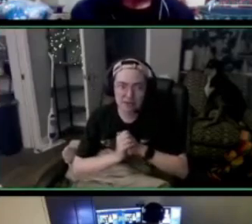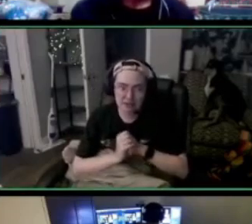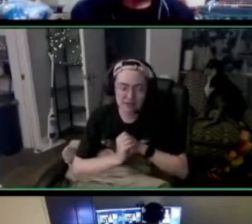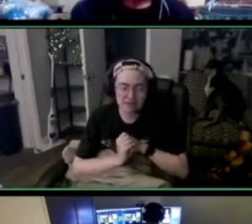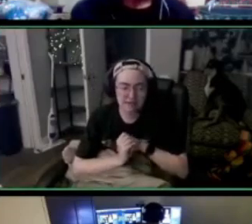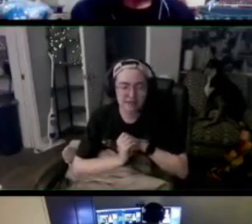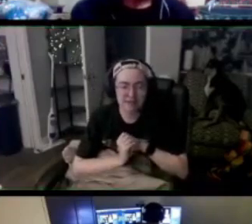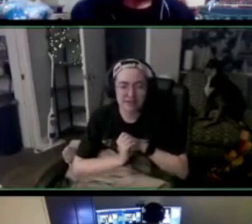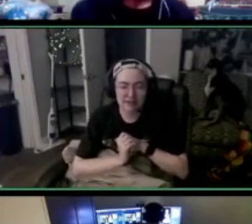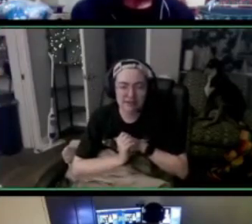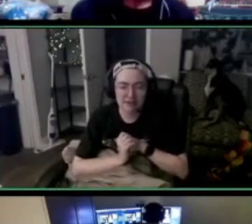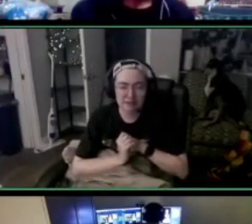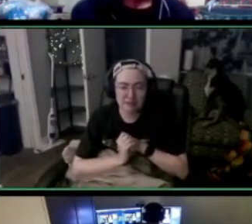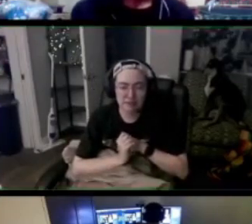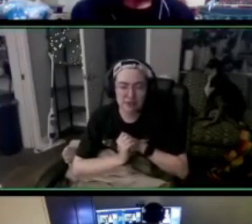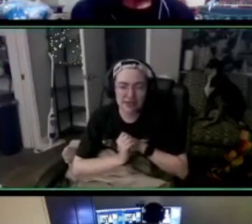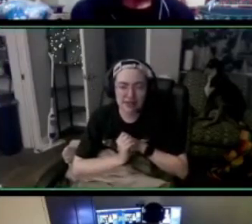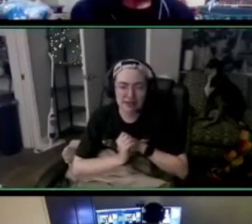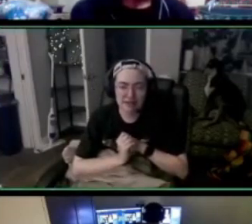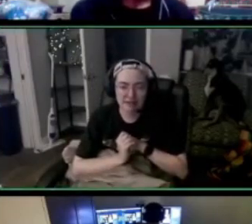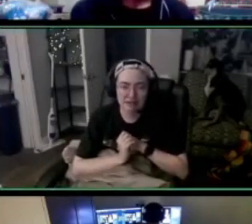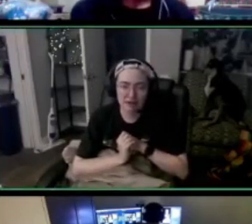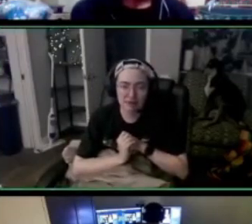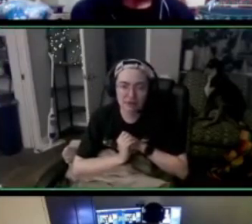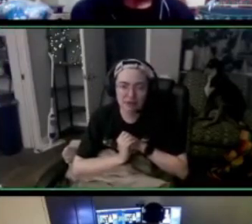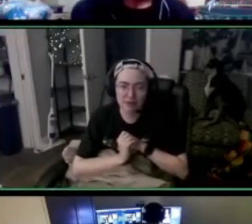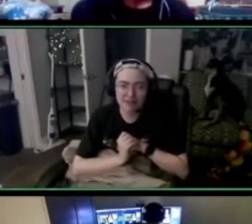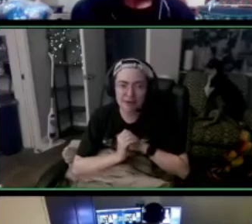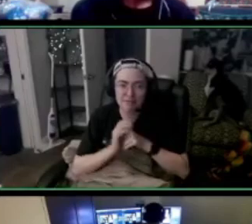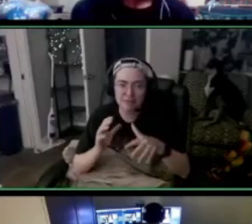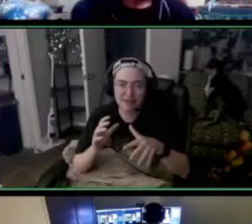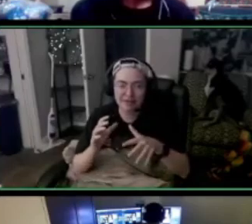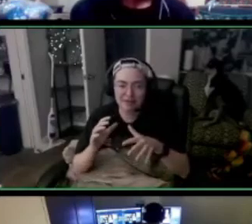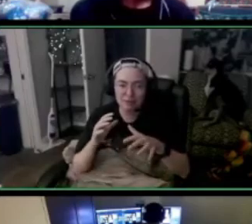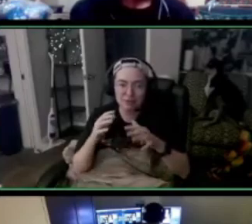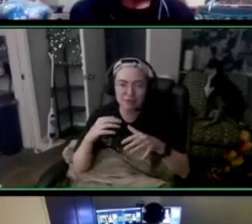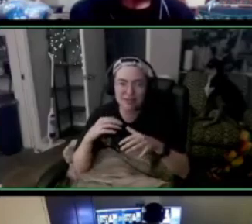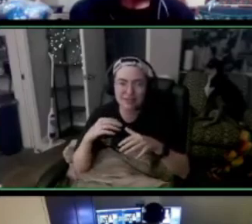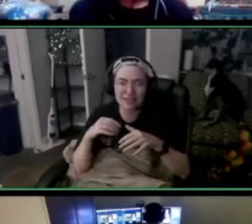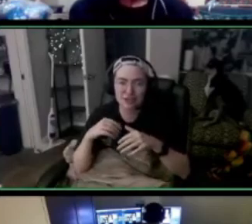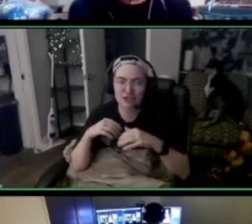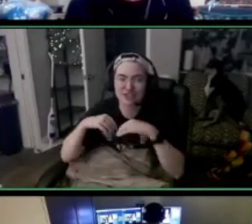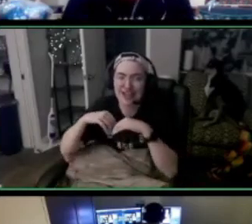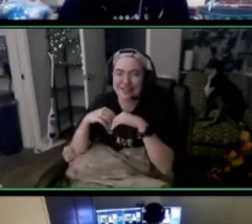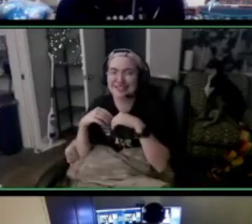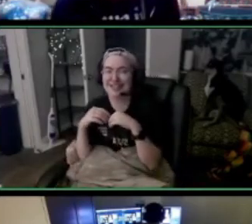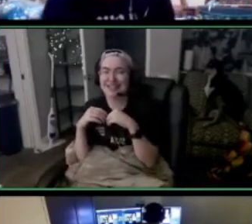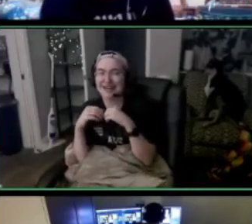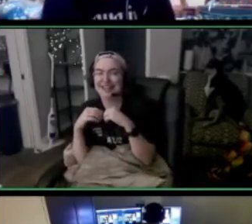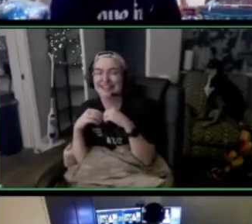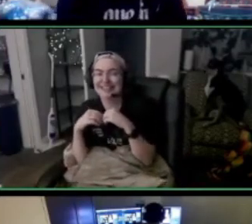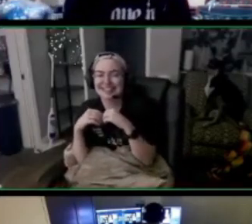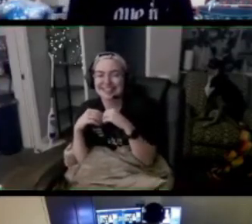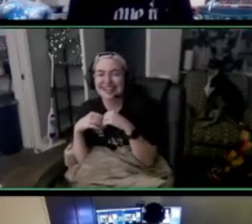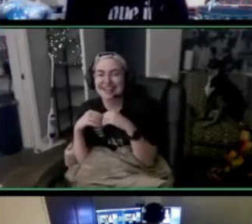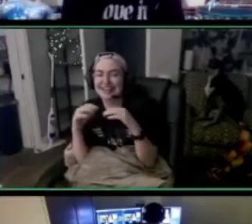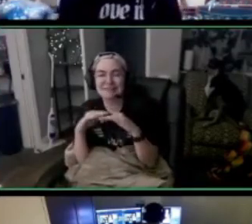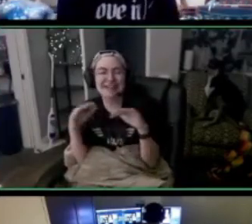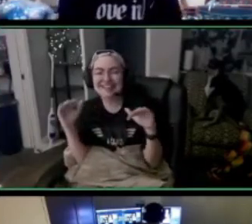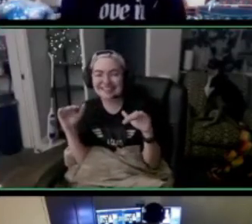learn. But like, don't be afraid to mimic. Don't be afraid to like just kind of sit in the audience and not pay attention to